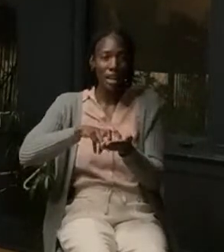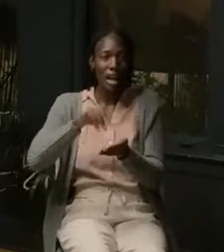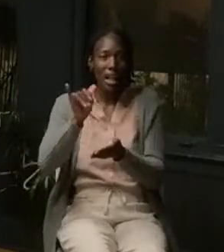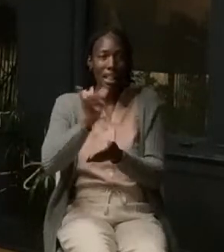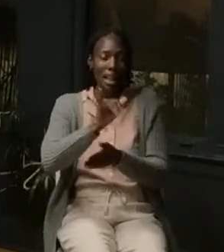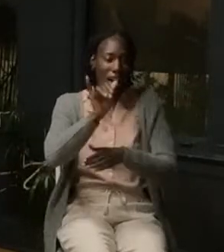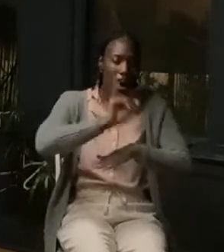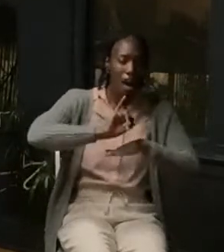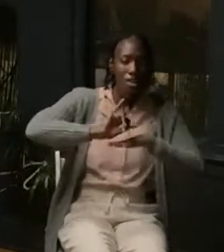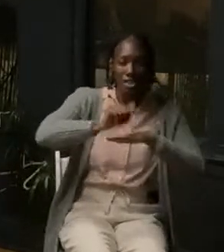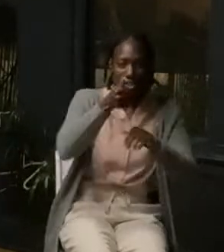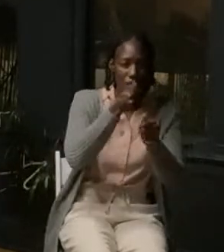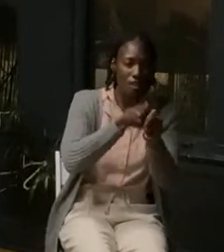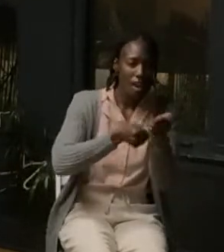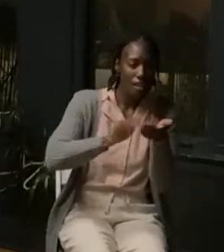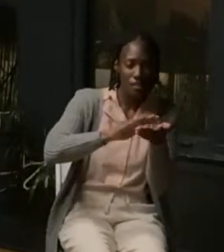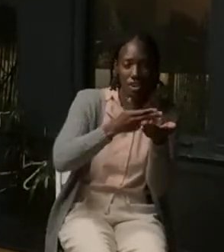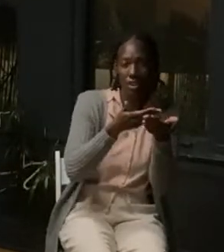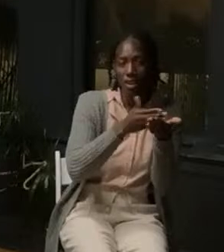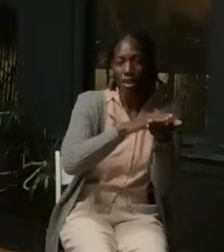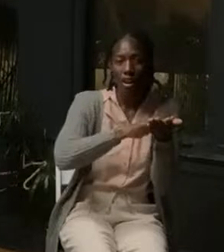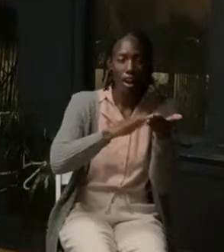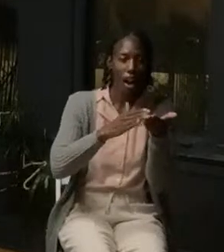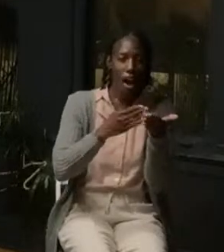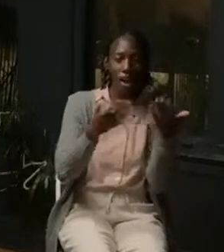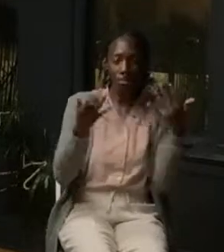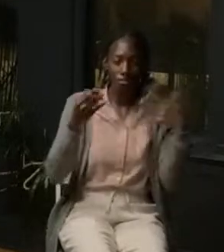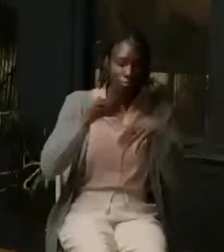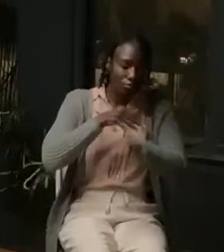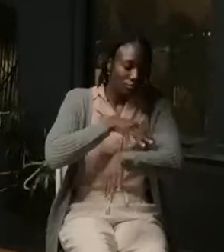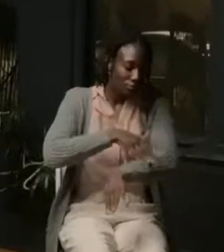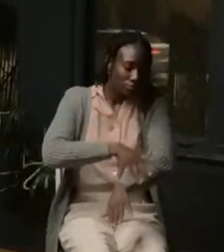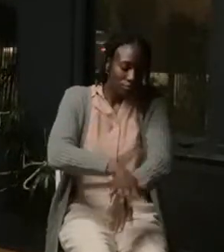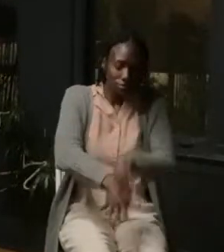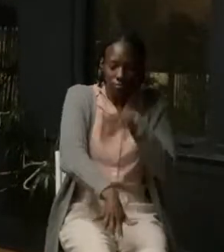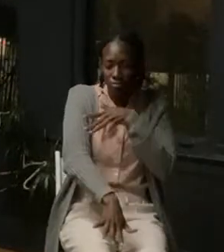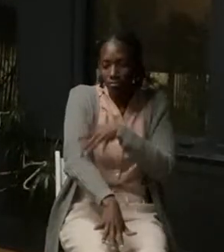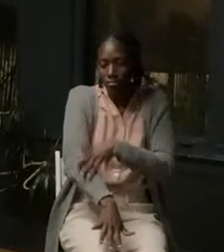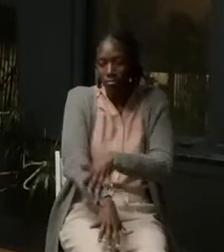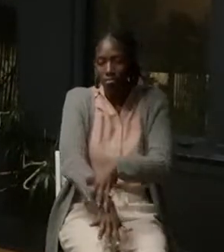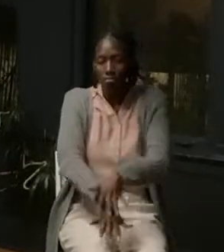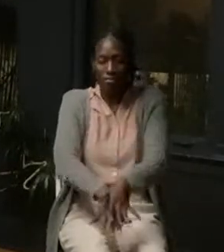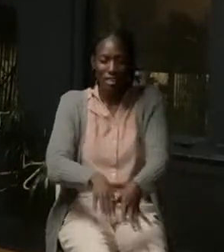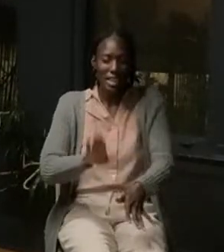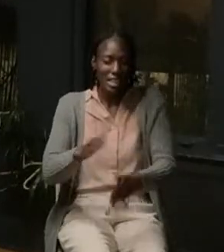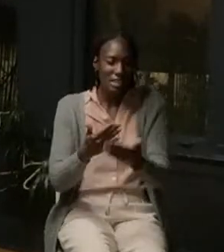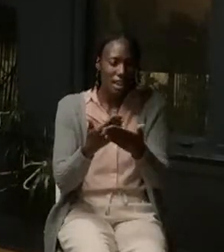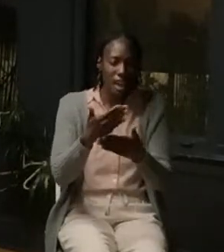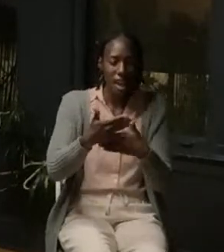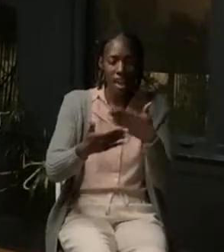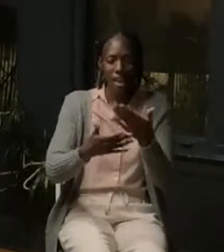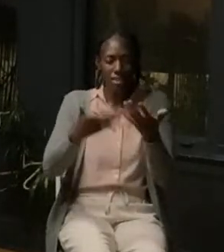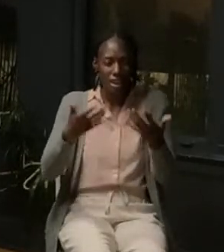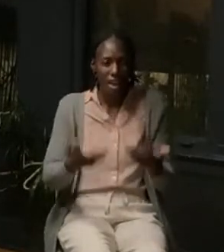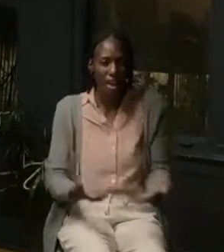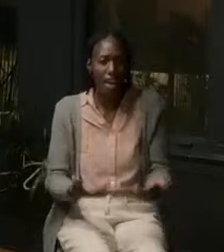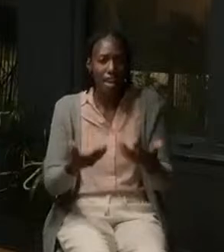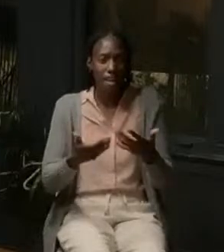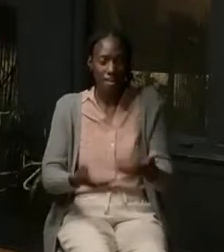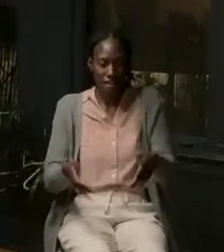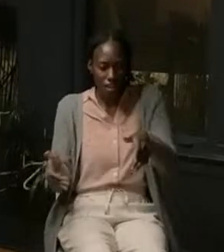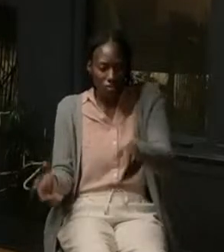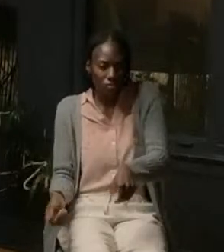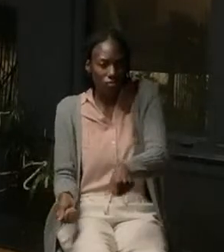sauce of every cookout flowing in his veins, hands as heavy as a parked